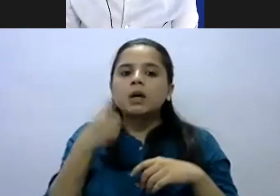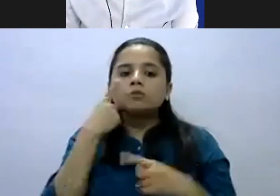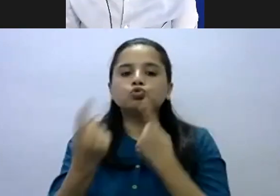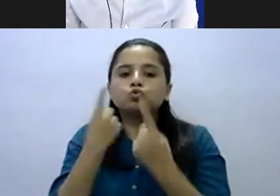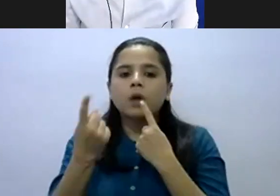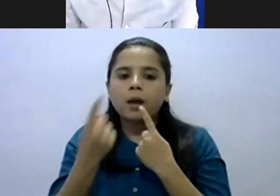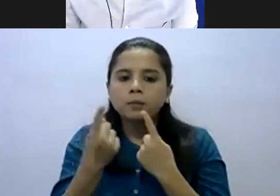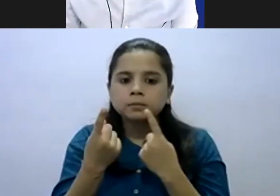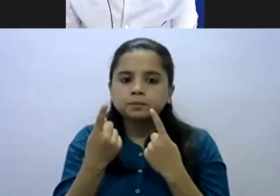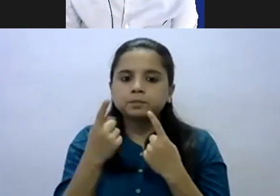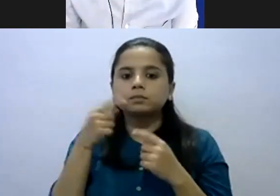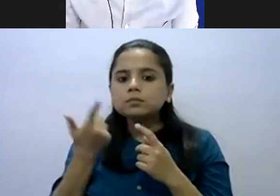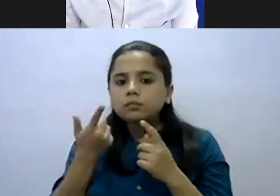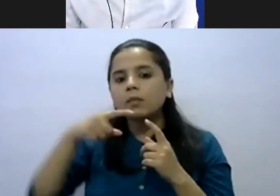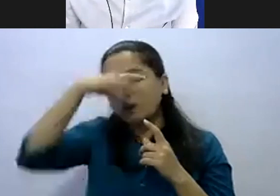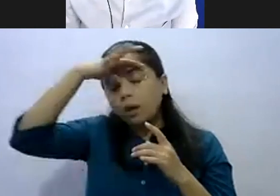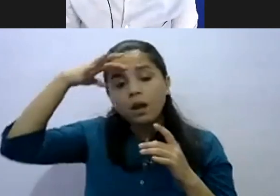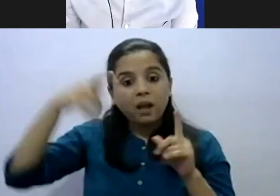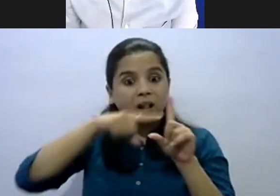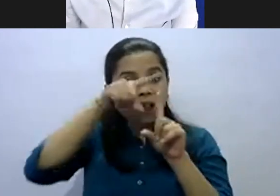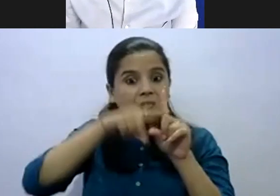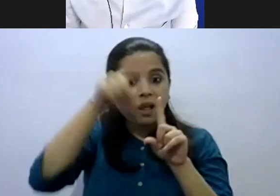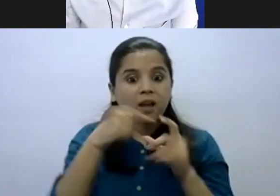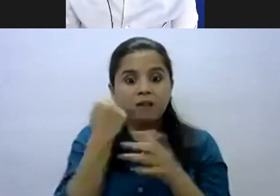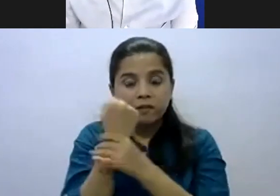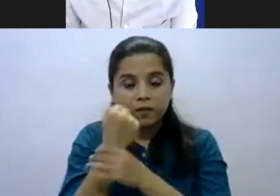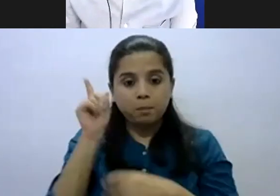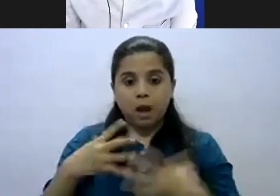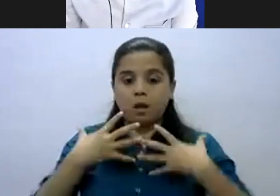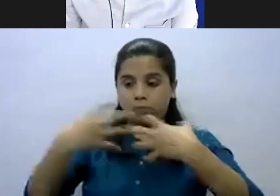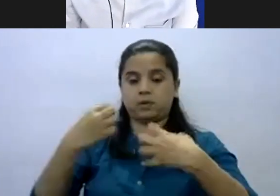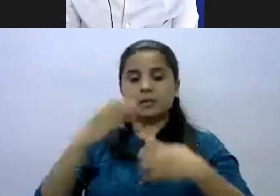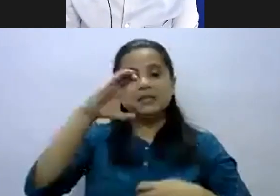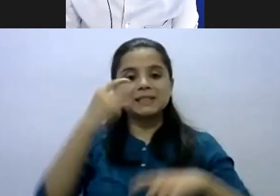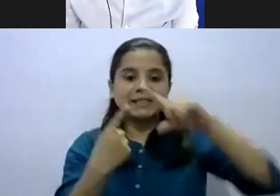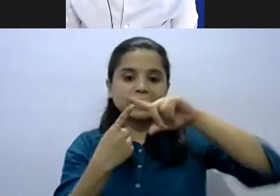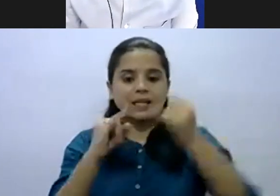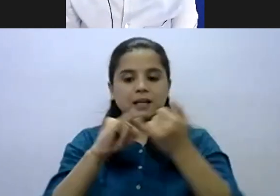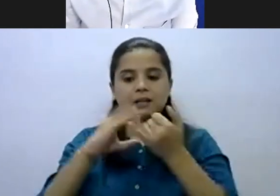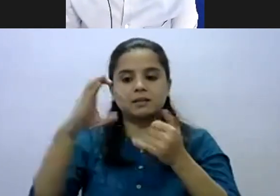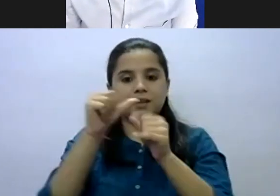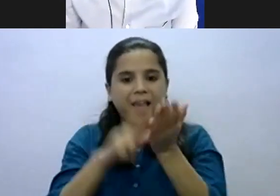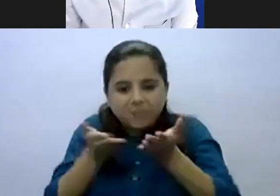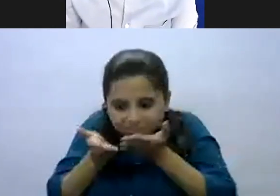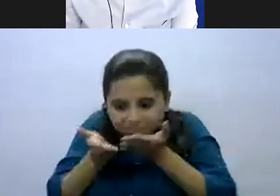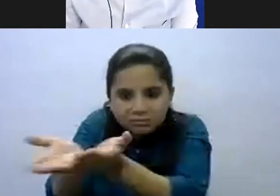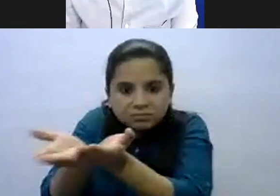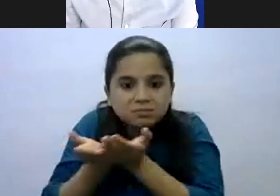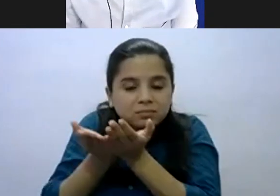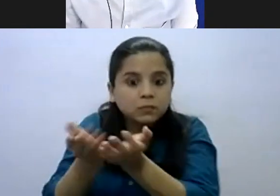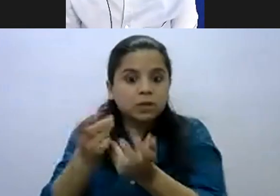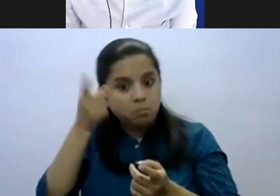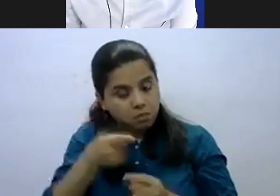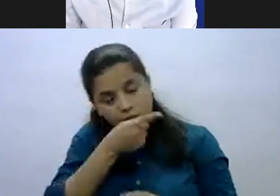will need to take care of your temperature, do a CT scan, and take proper medicines. If you still have too much of breathing difficulties, you